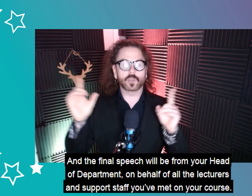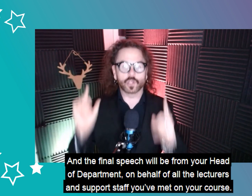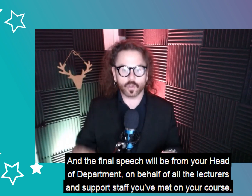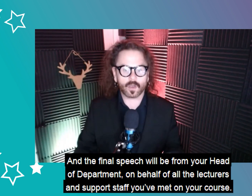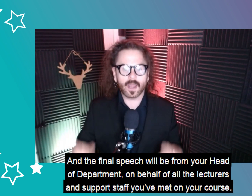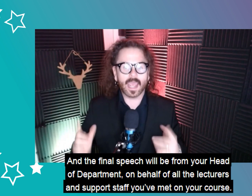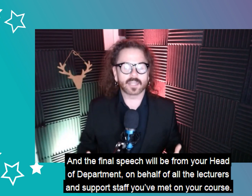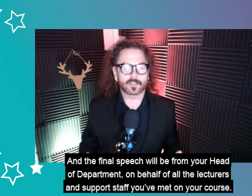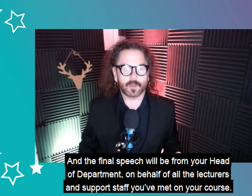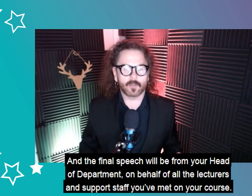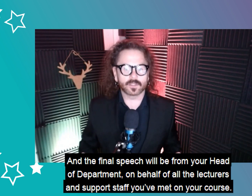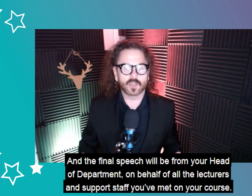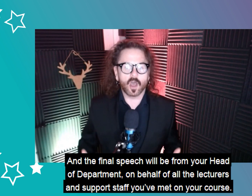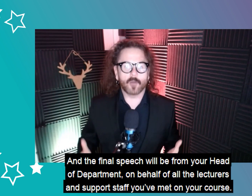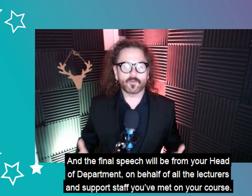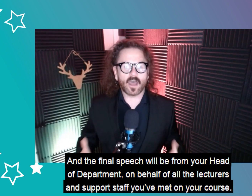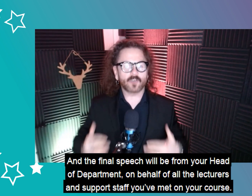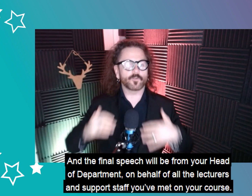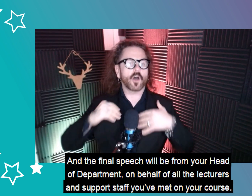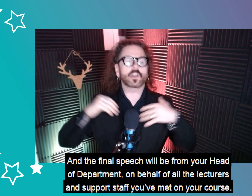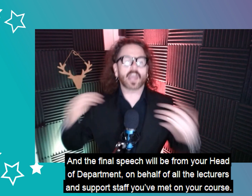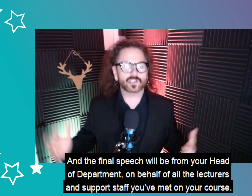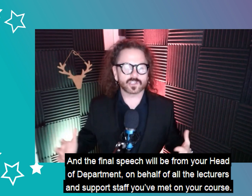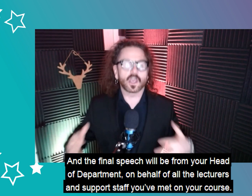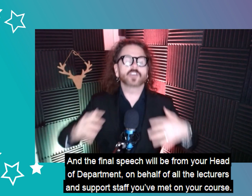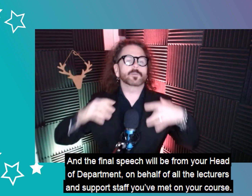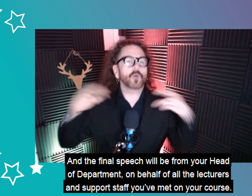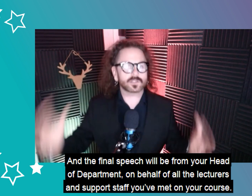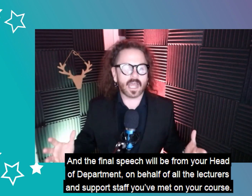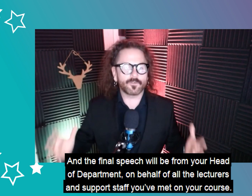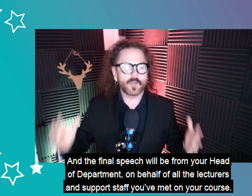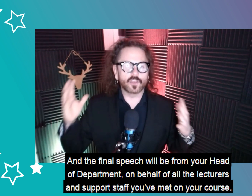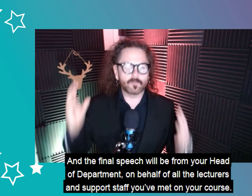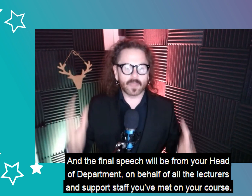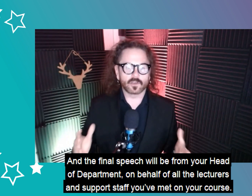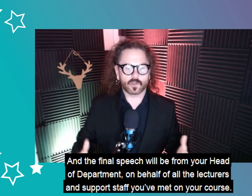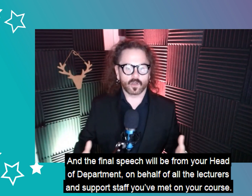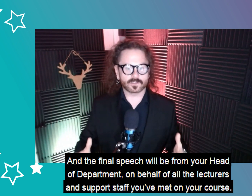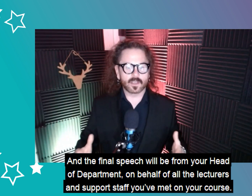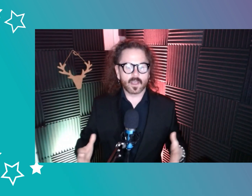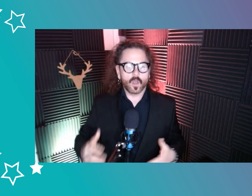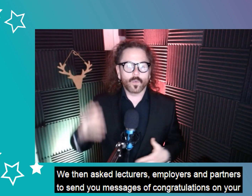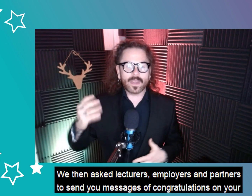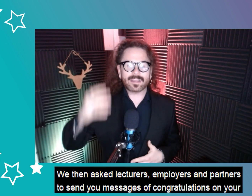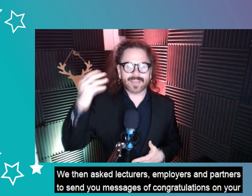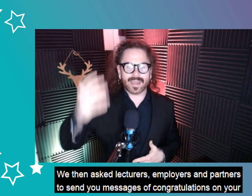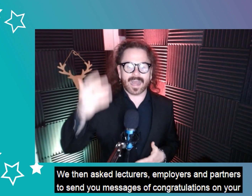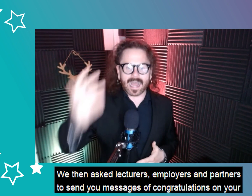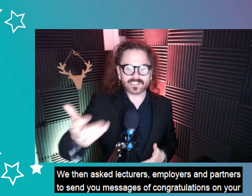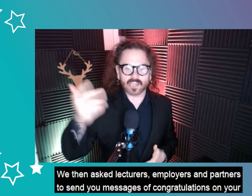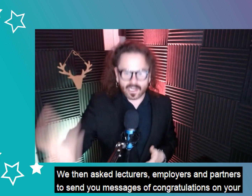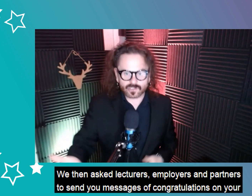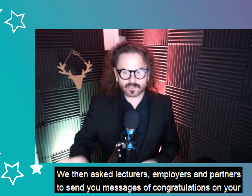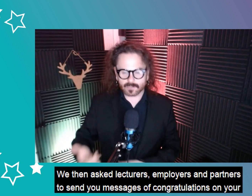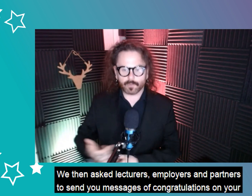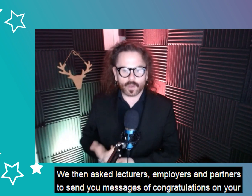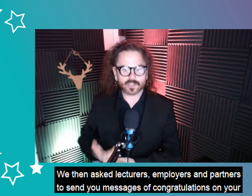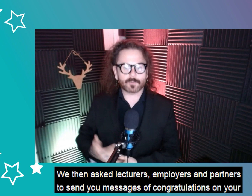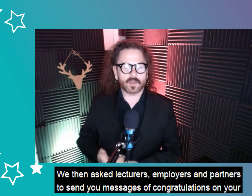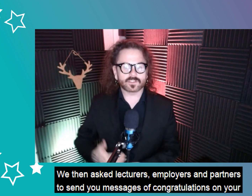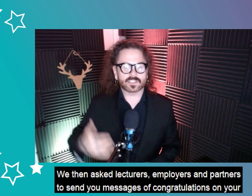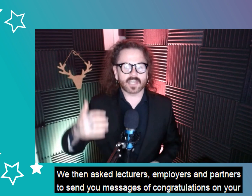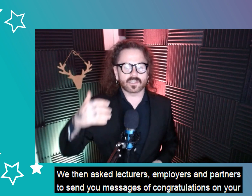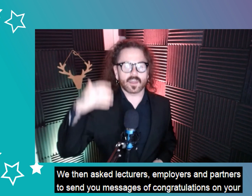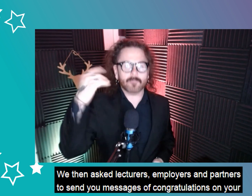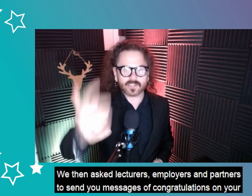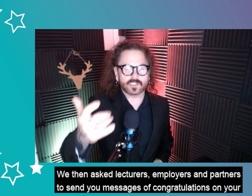from your head of department on behalf of all the lecturers, support staff you've met in your course. We then ask lecturers, employers,